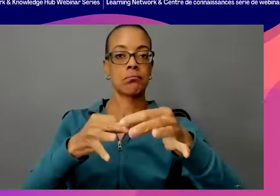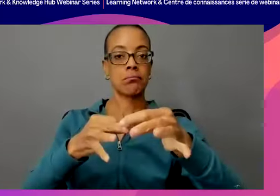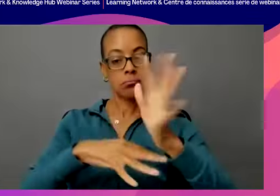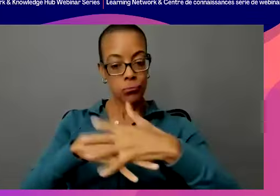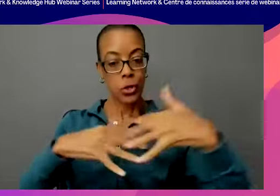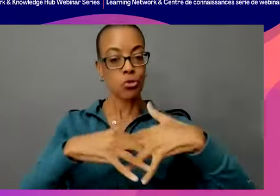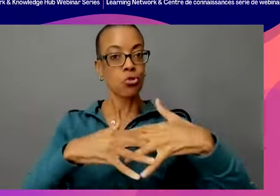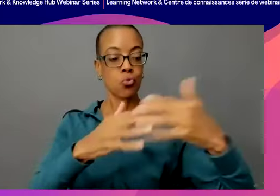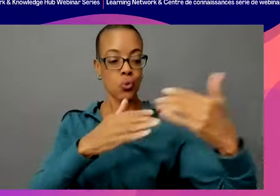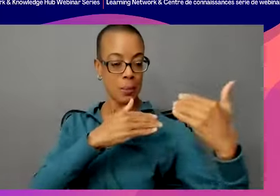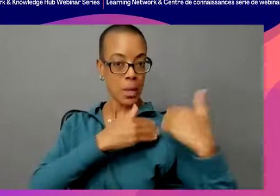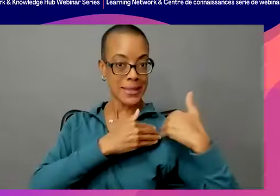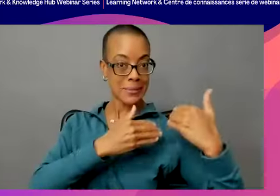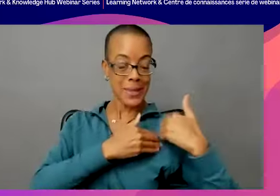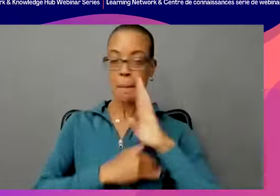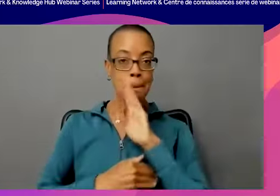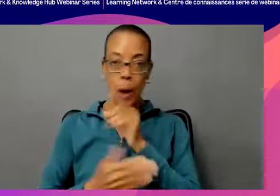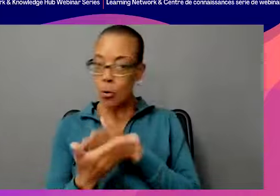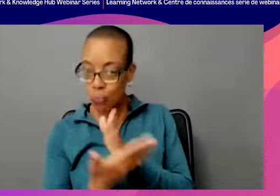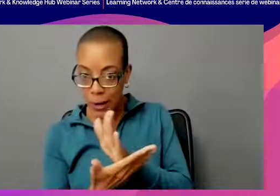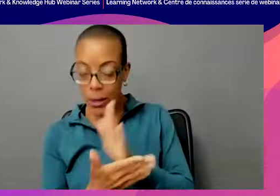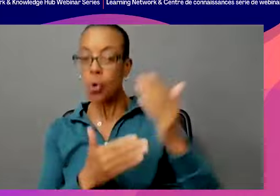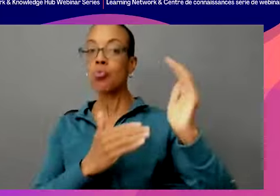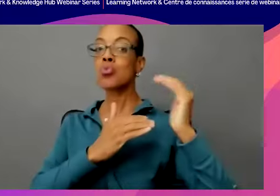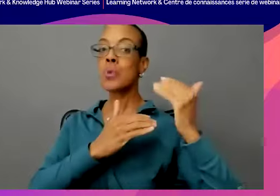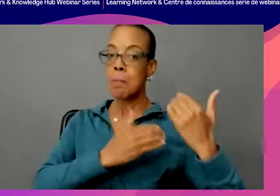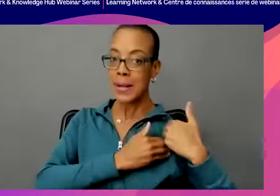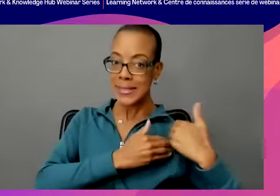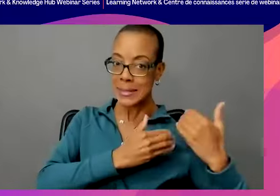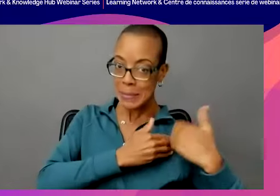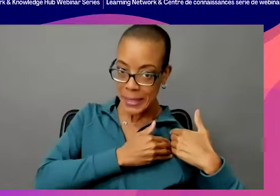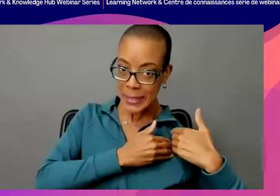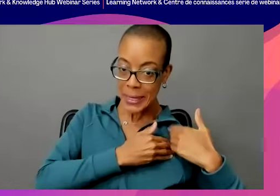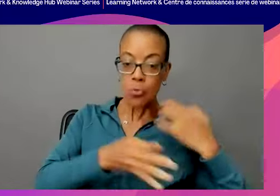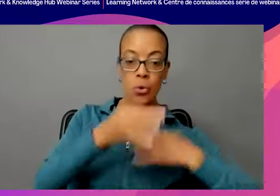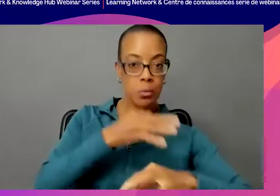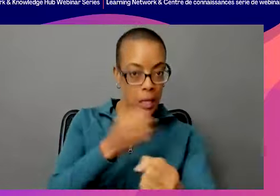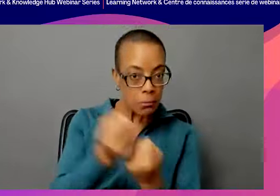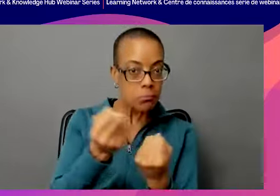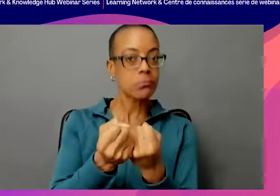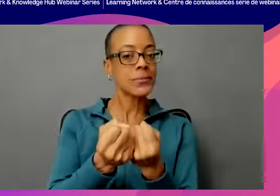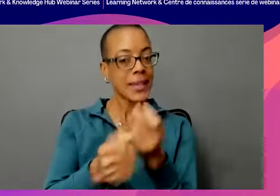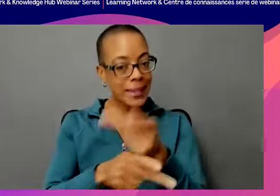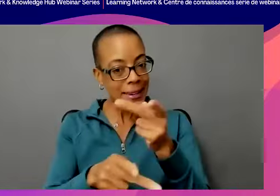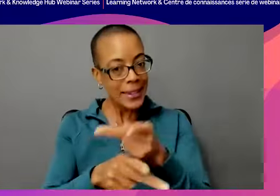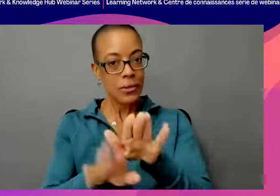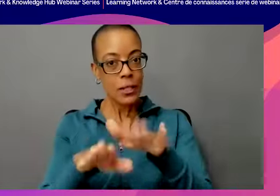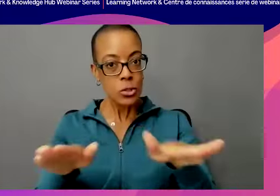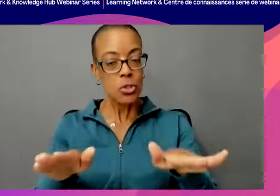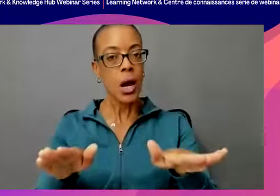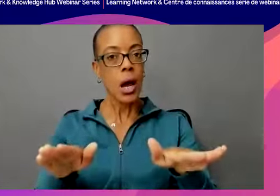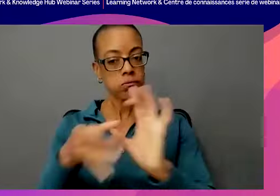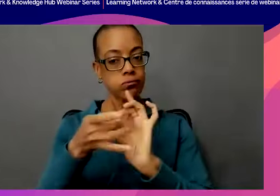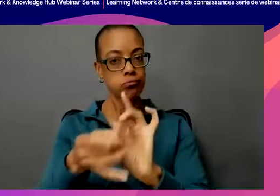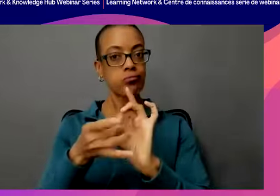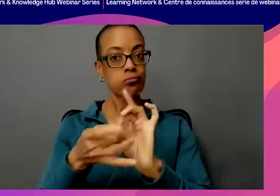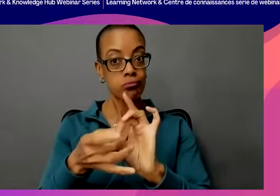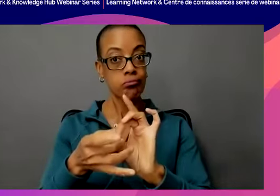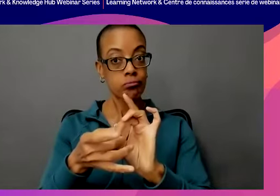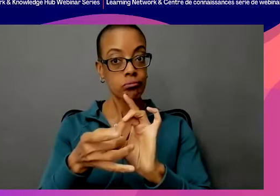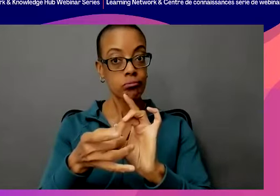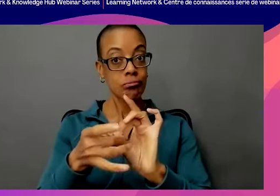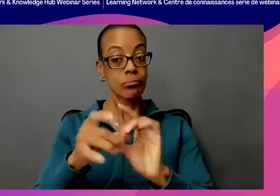not right, our responsibility to care for that child as they are part of our community. And then